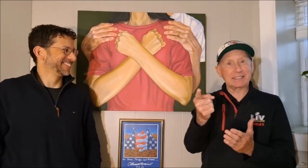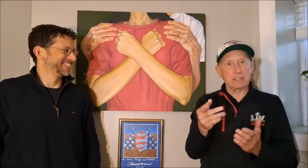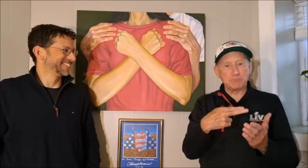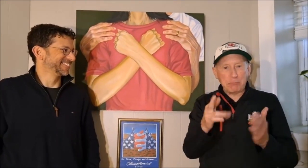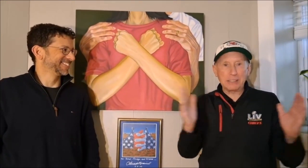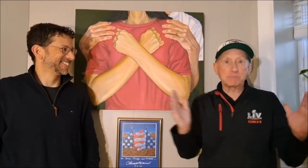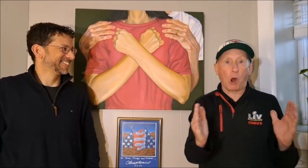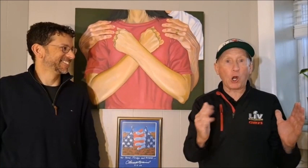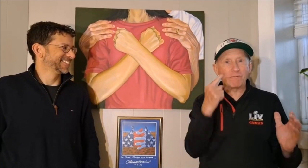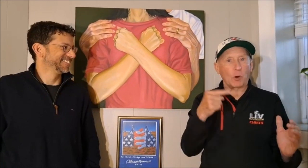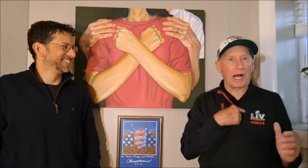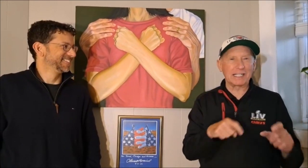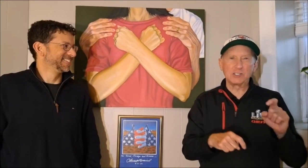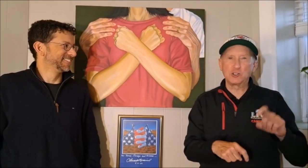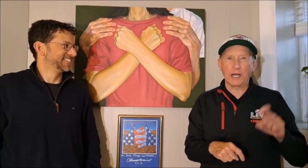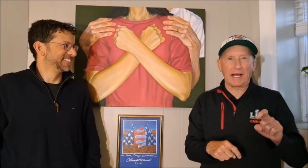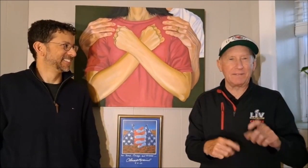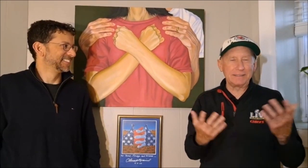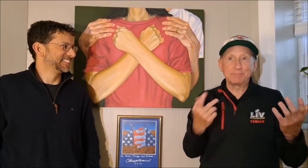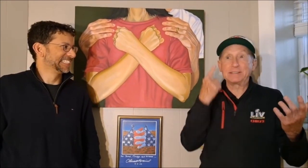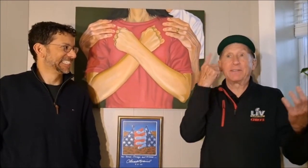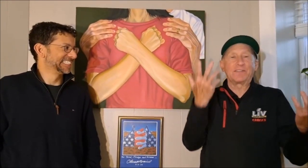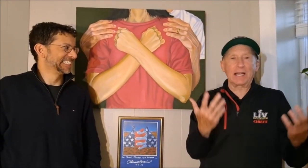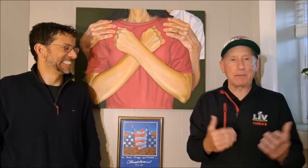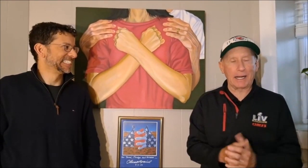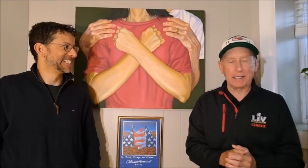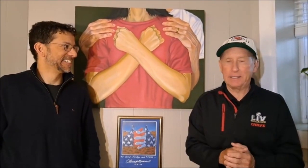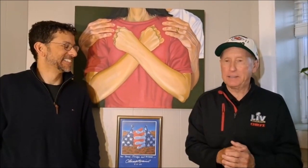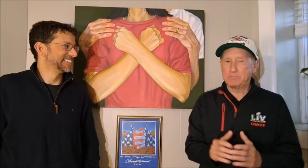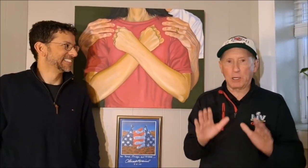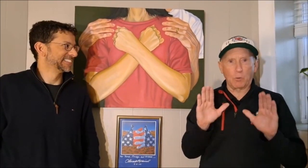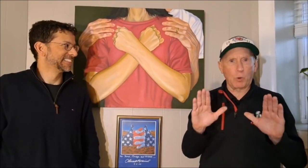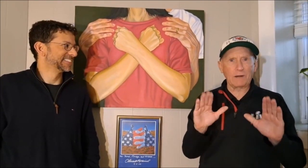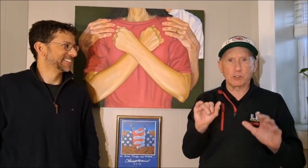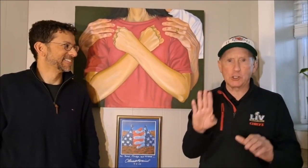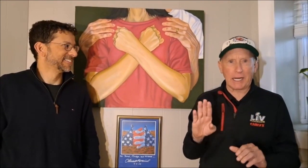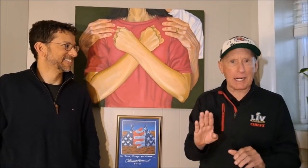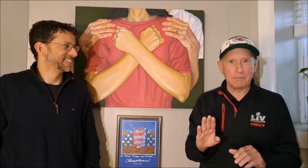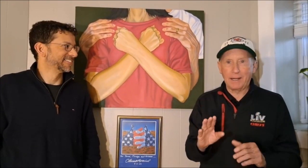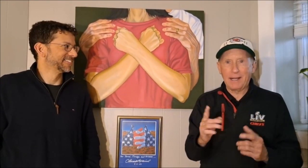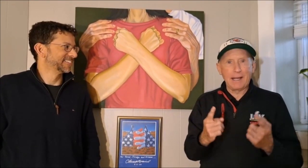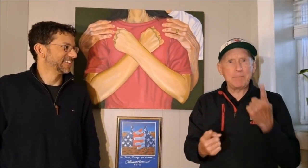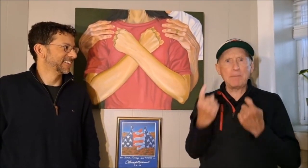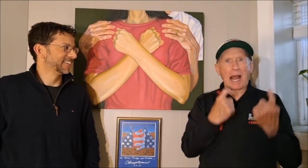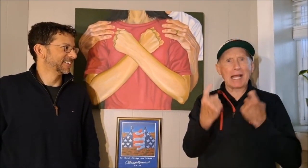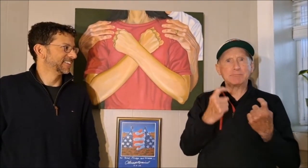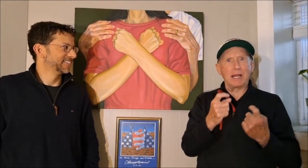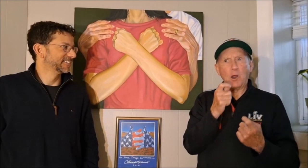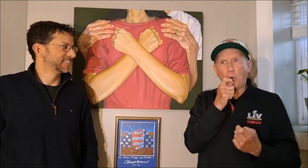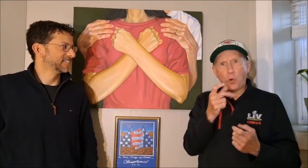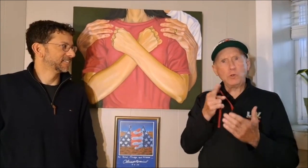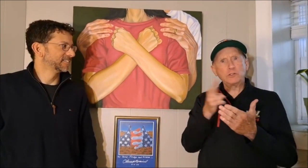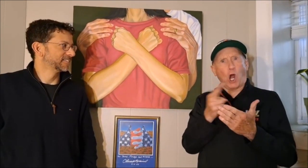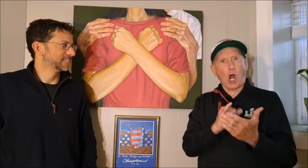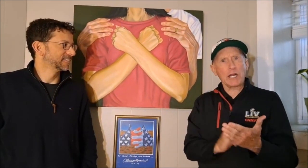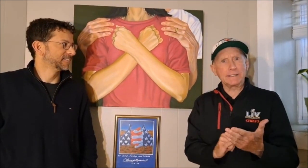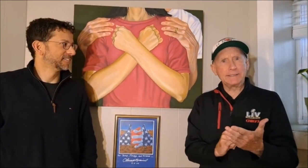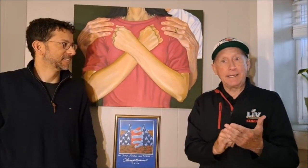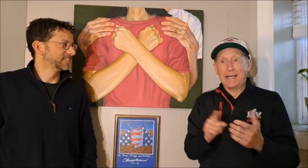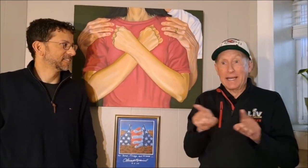I should have asked him to paint mortar for us. I should have. Didn't even think about it. But a wonderful job. And people ask me, who's the artist?